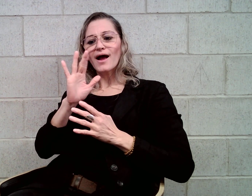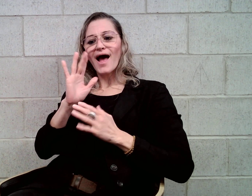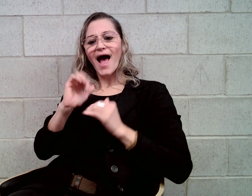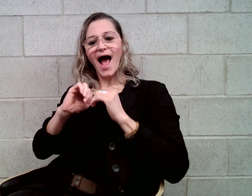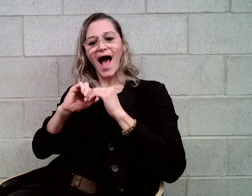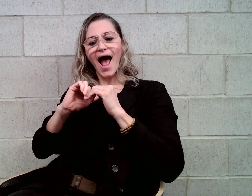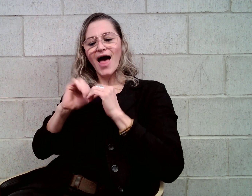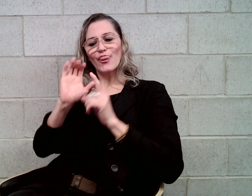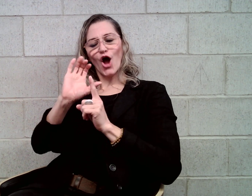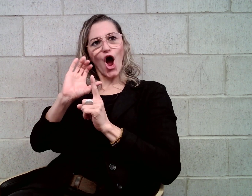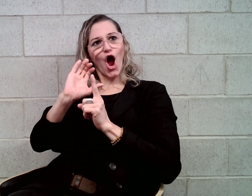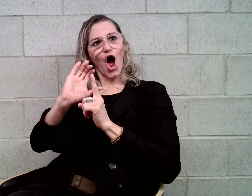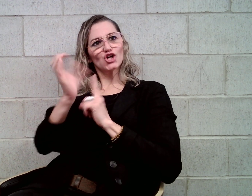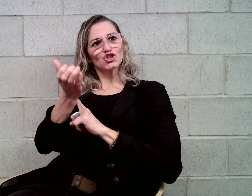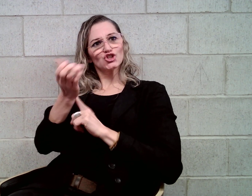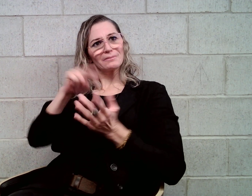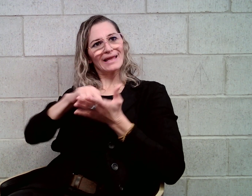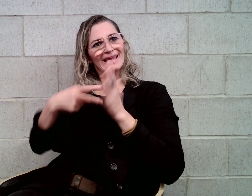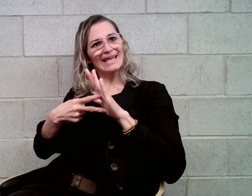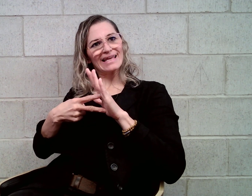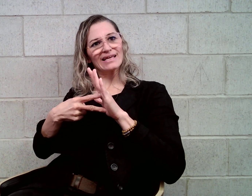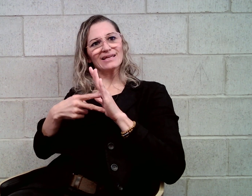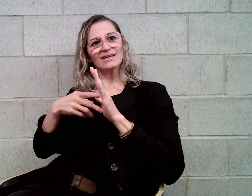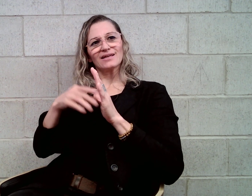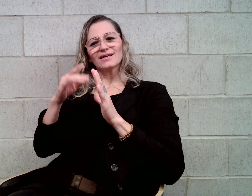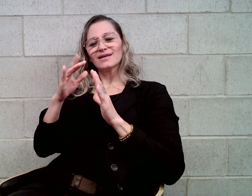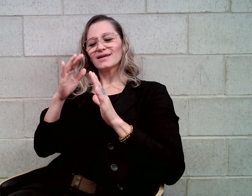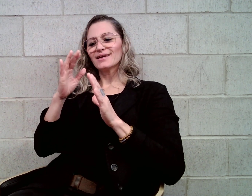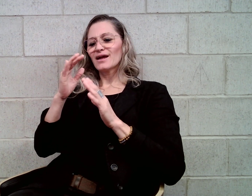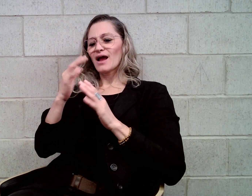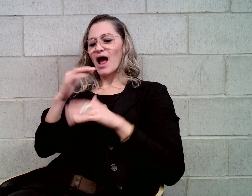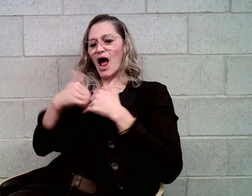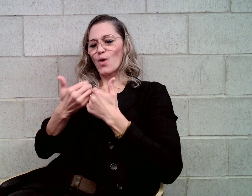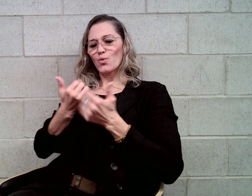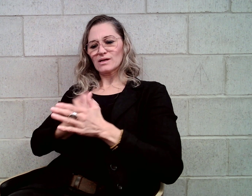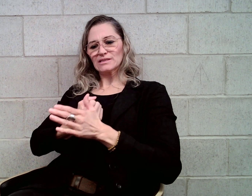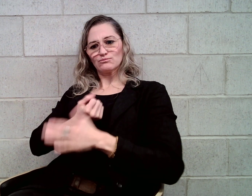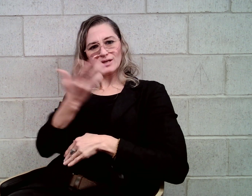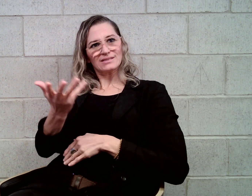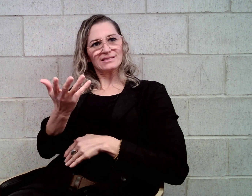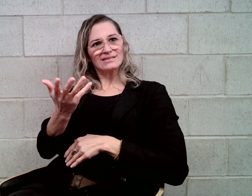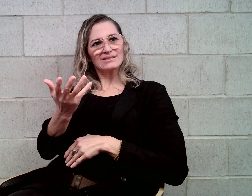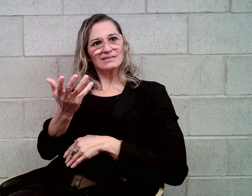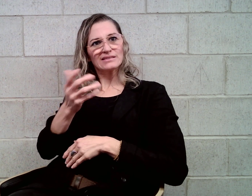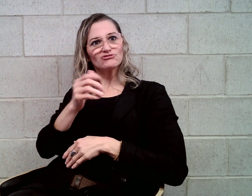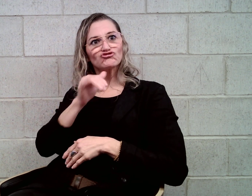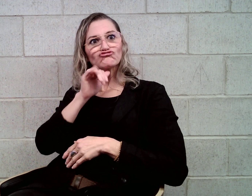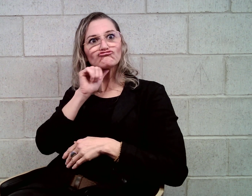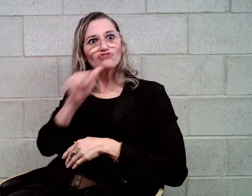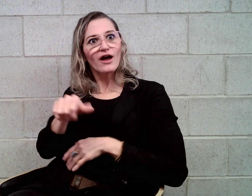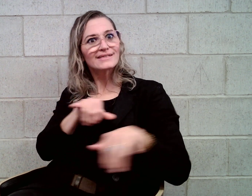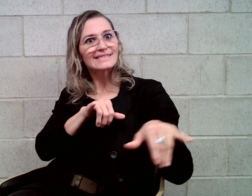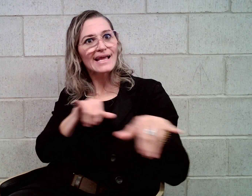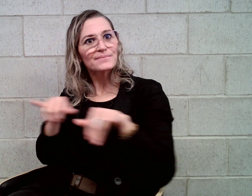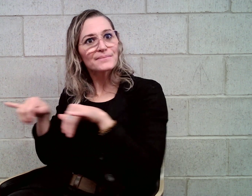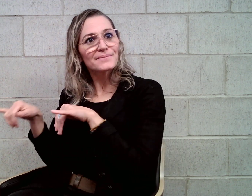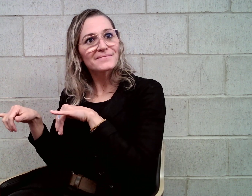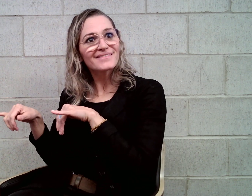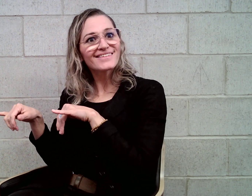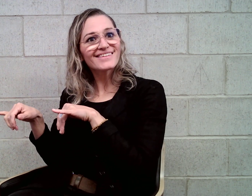mind. So I think, how do we convey not just the literal meaning, but the cultural meaning? How do we